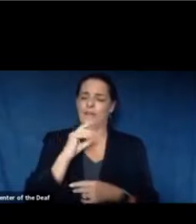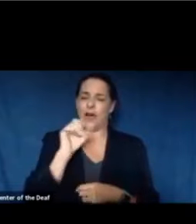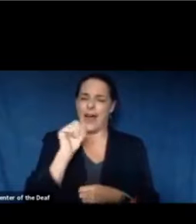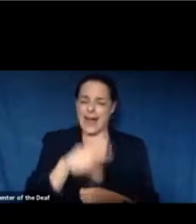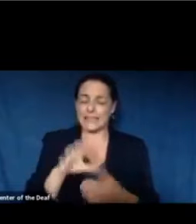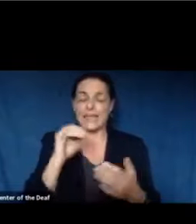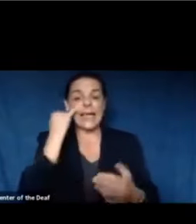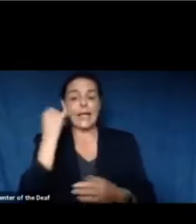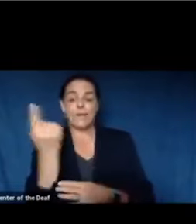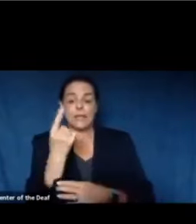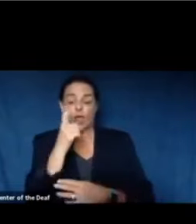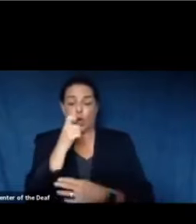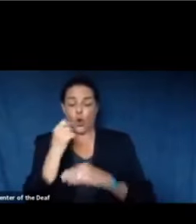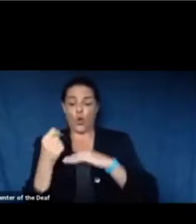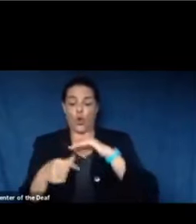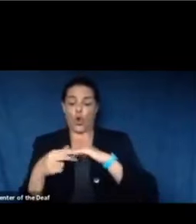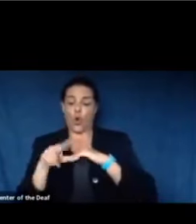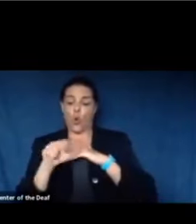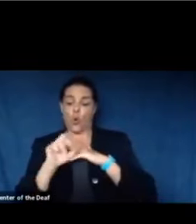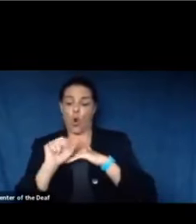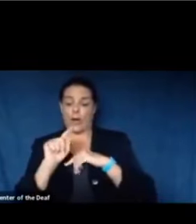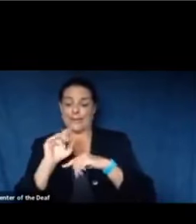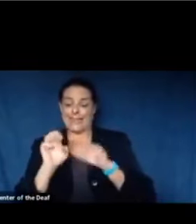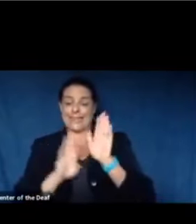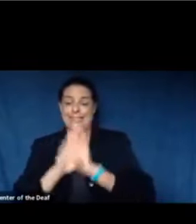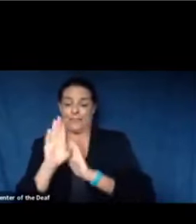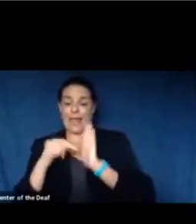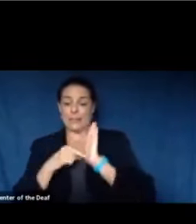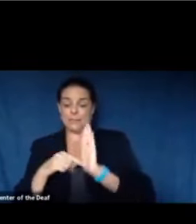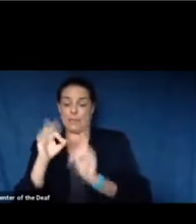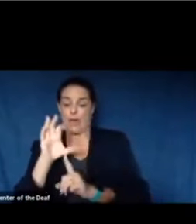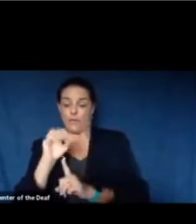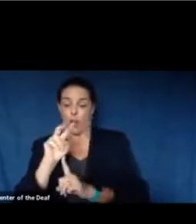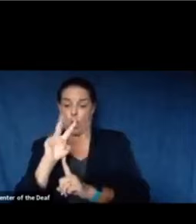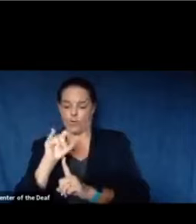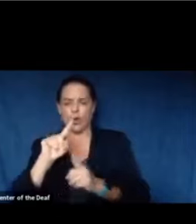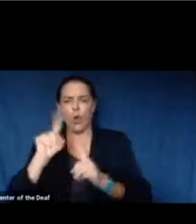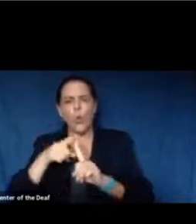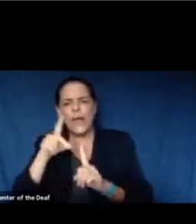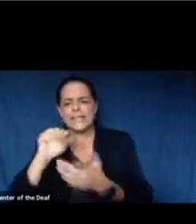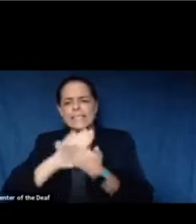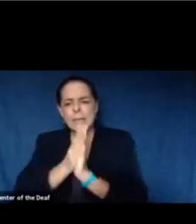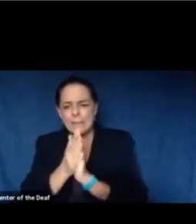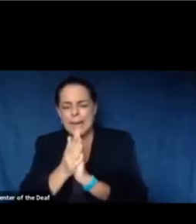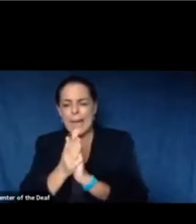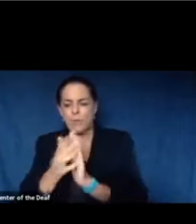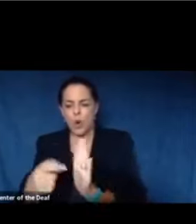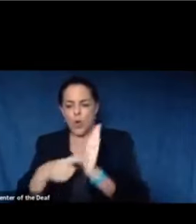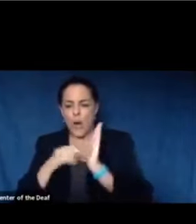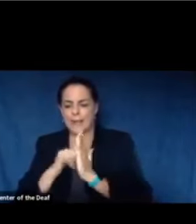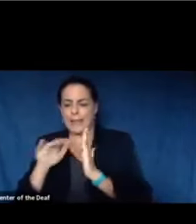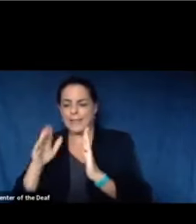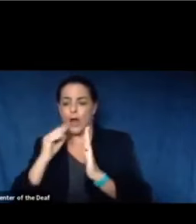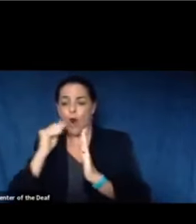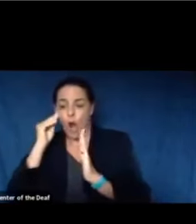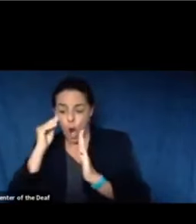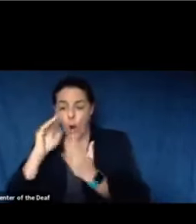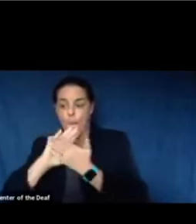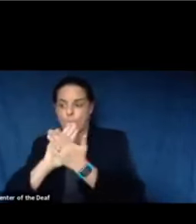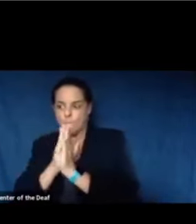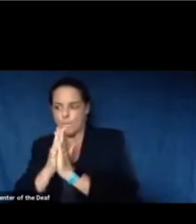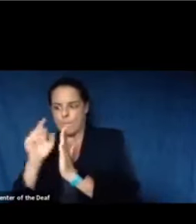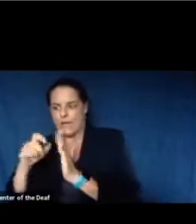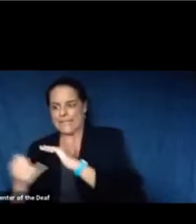quarantined develops symptoms of COVID, yes, when does it become required that their household contacts also quarantine? As soon as they